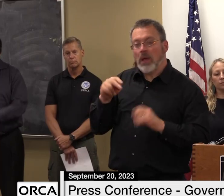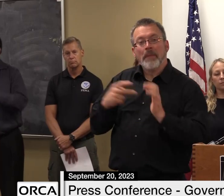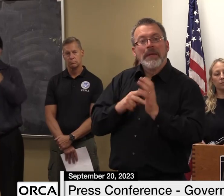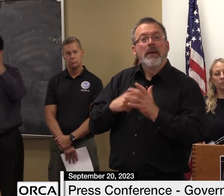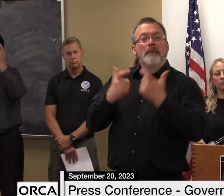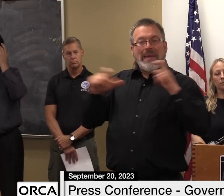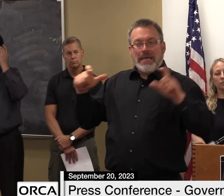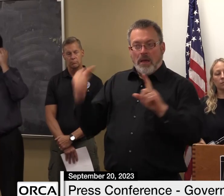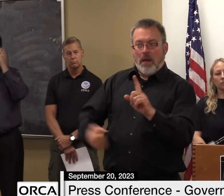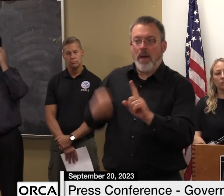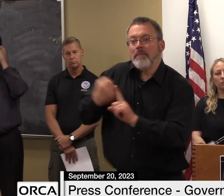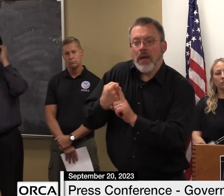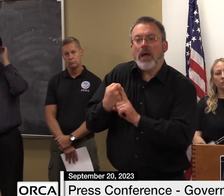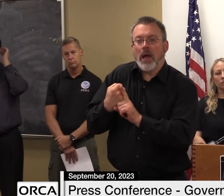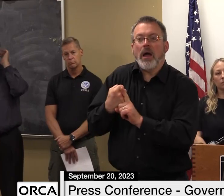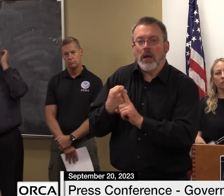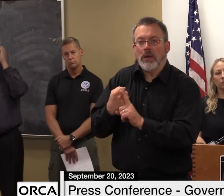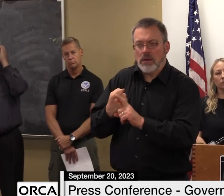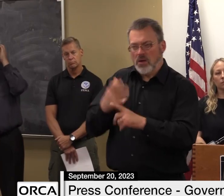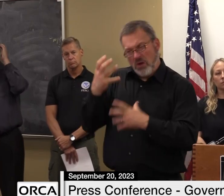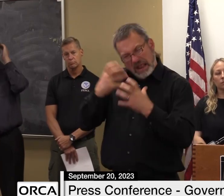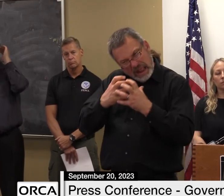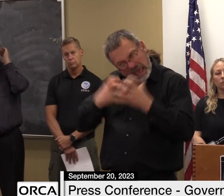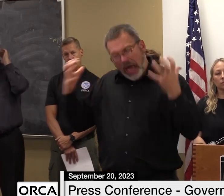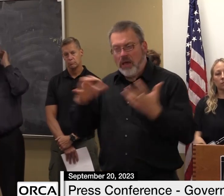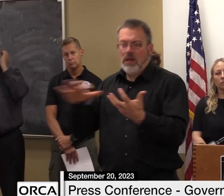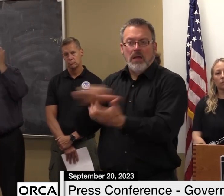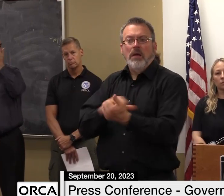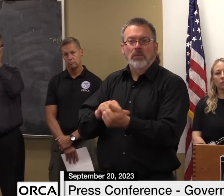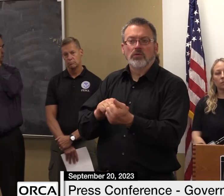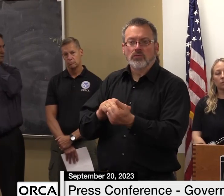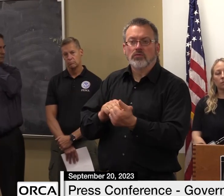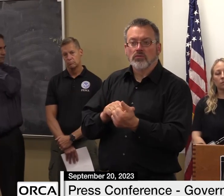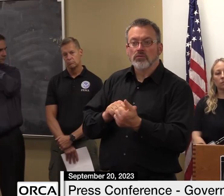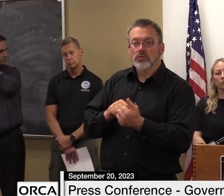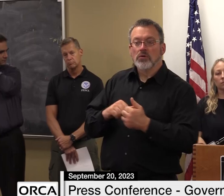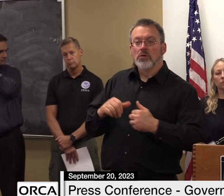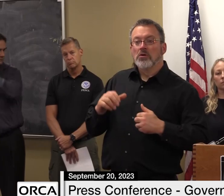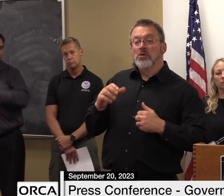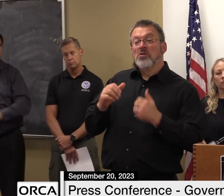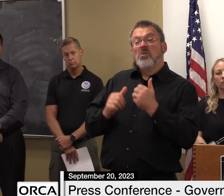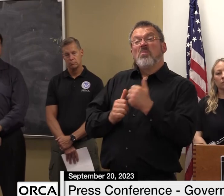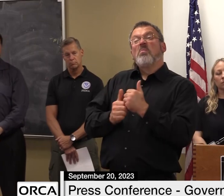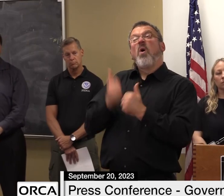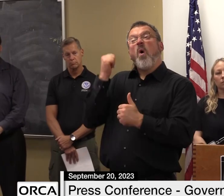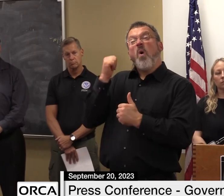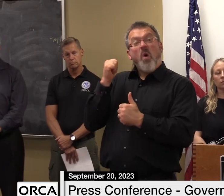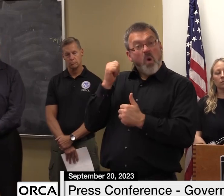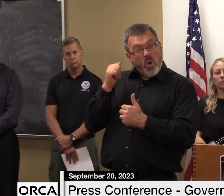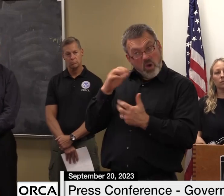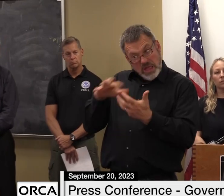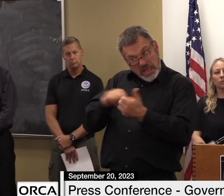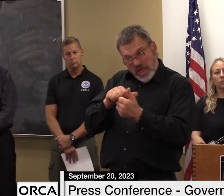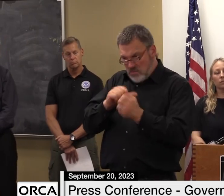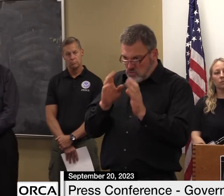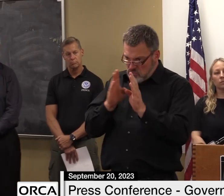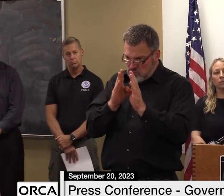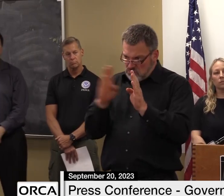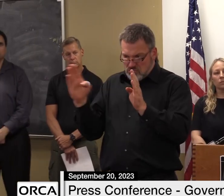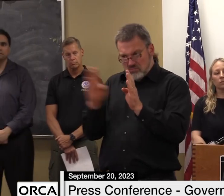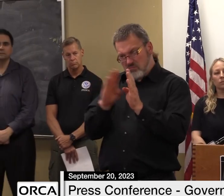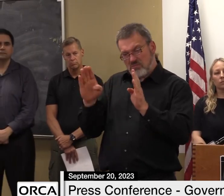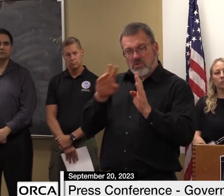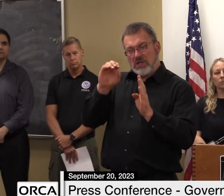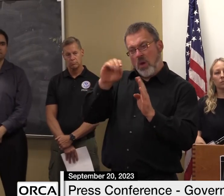in the from $0 to $250,000 worth of damage. So, are there businesses that aren't